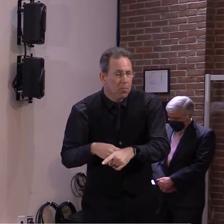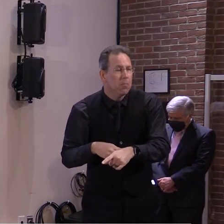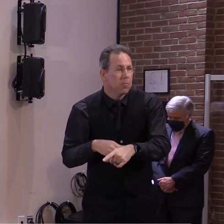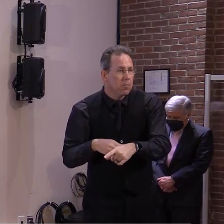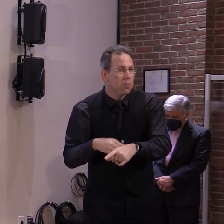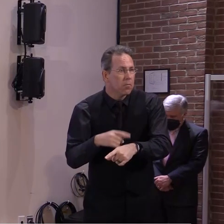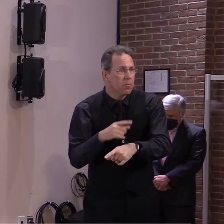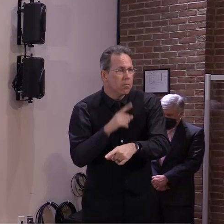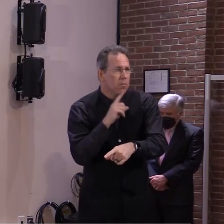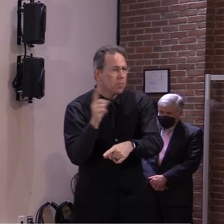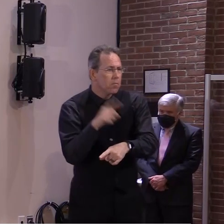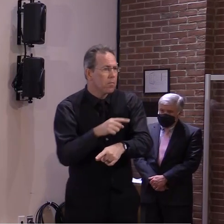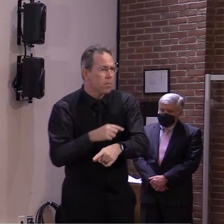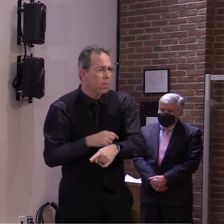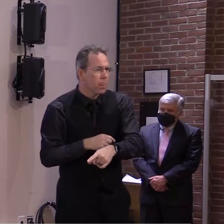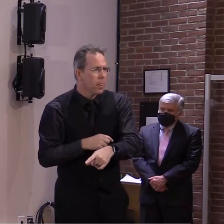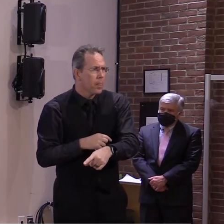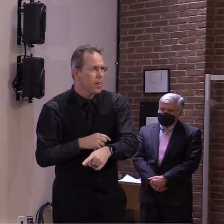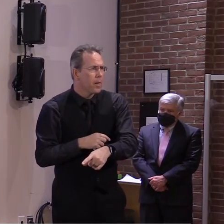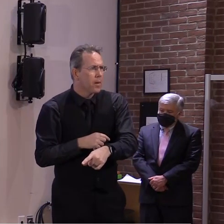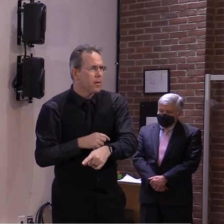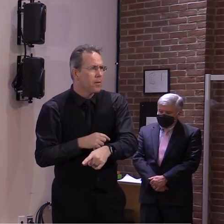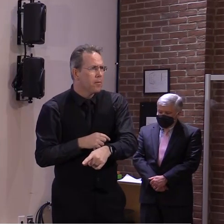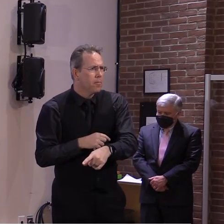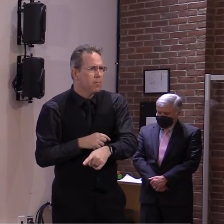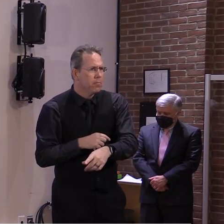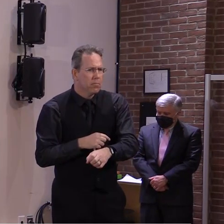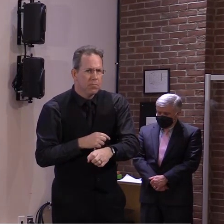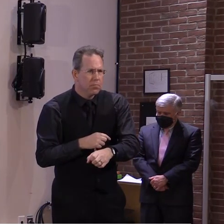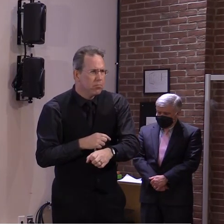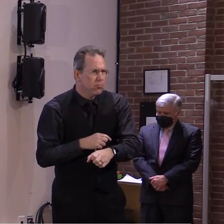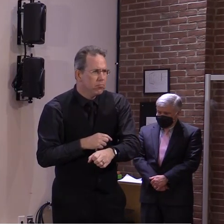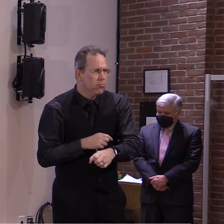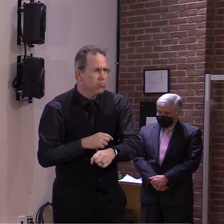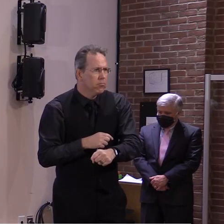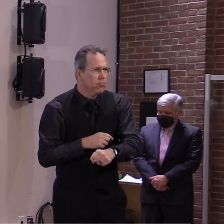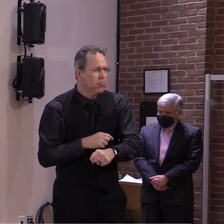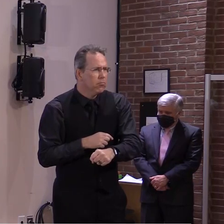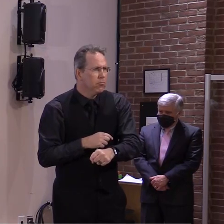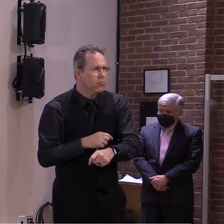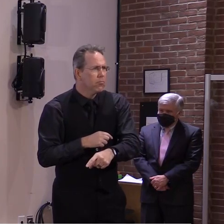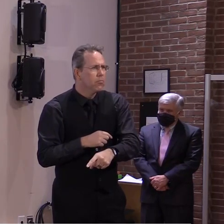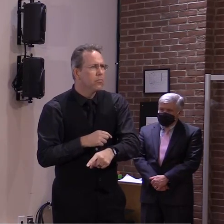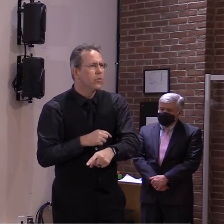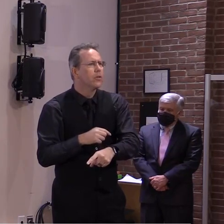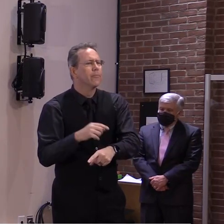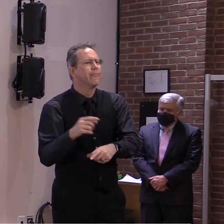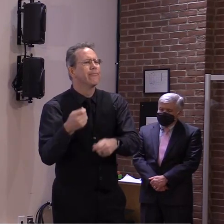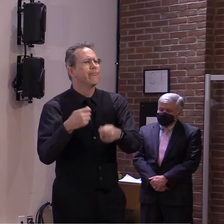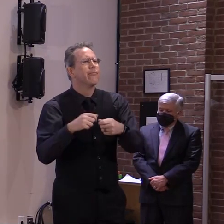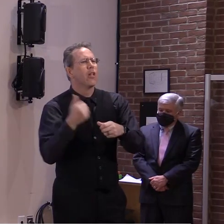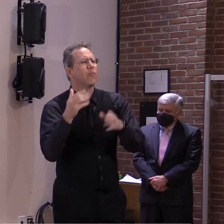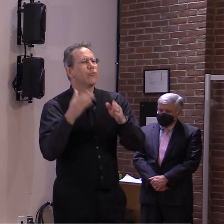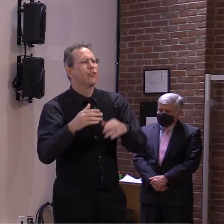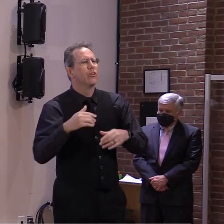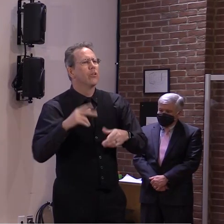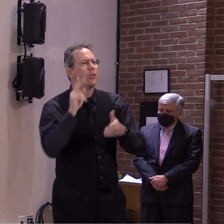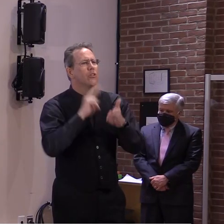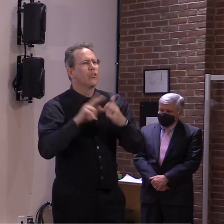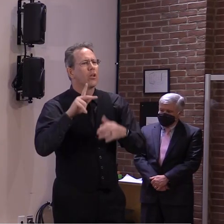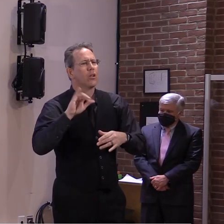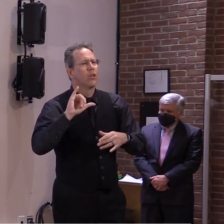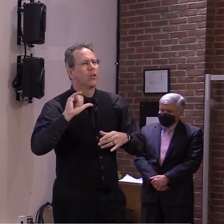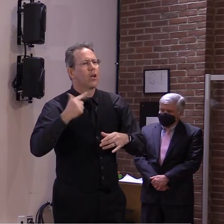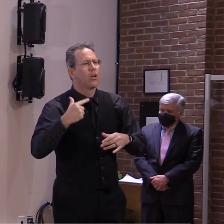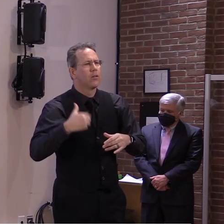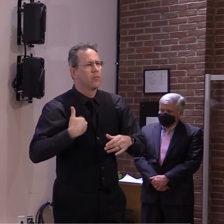Governor, go ahead, Suzanne. This is Secretary Young, thank you. I do know that the judiciary has